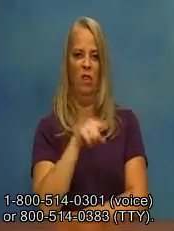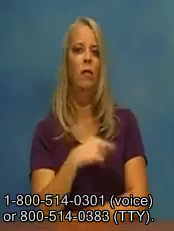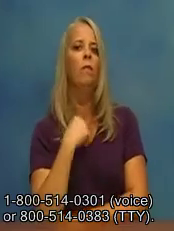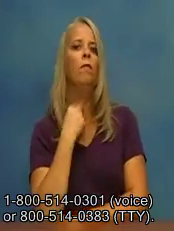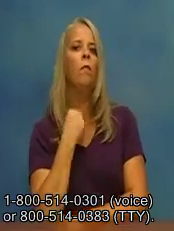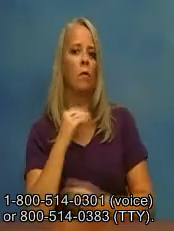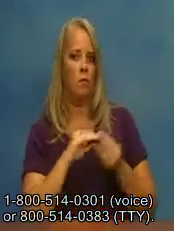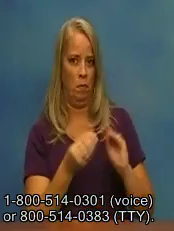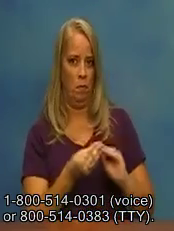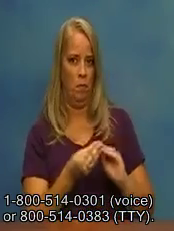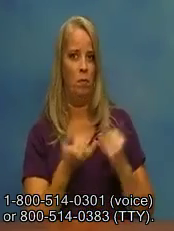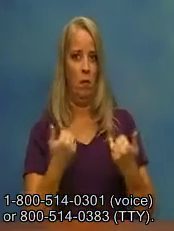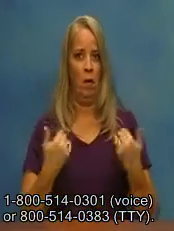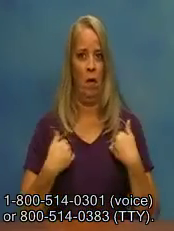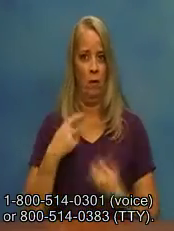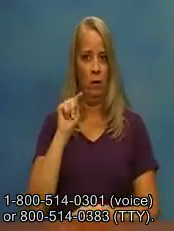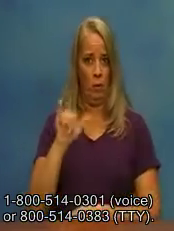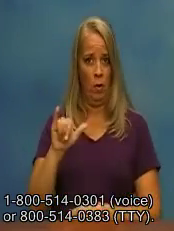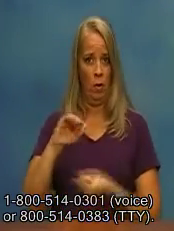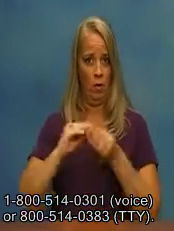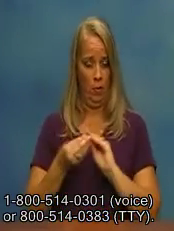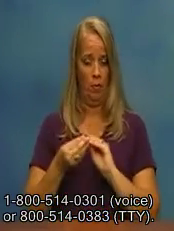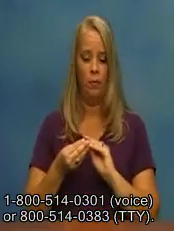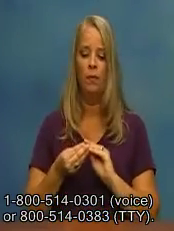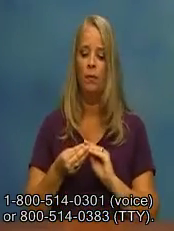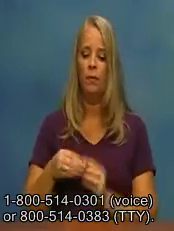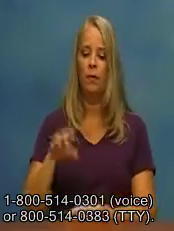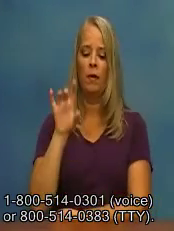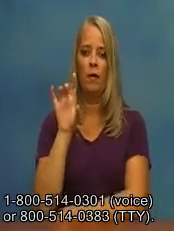Or... 1-800-514